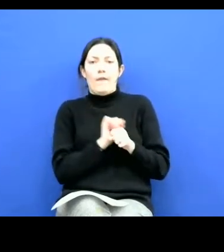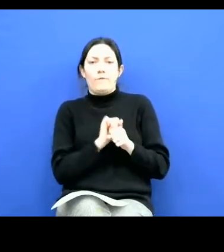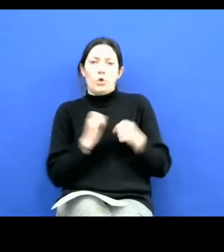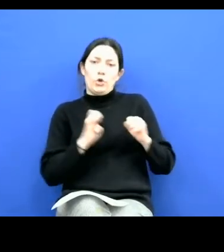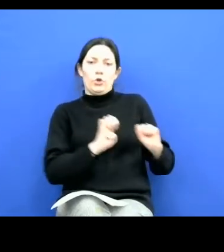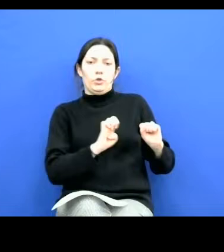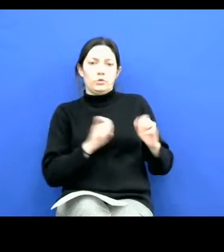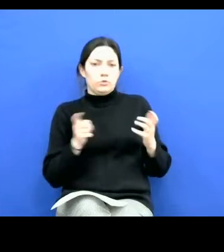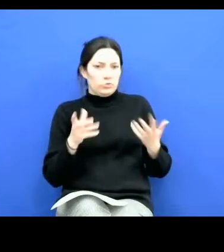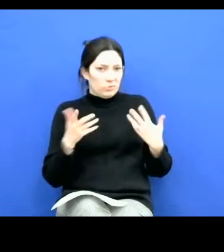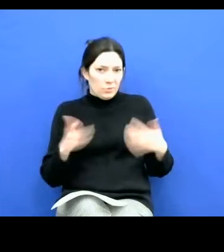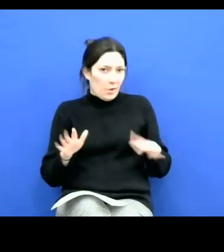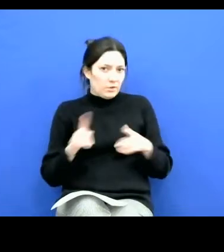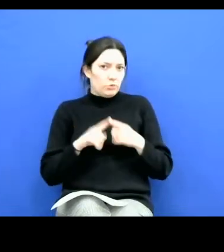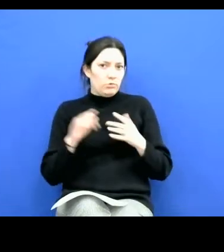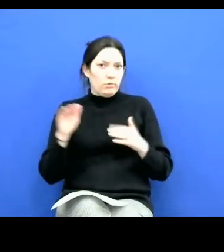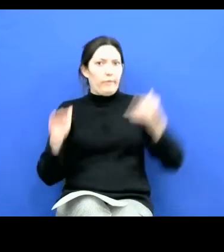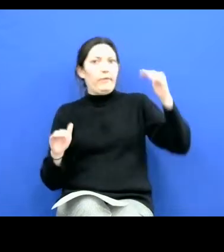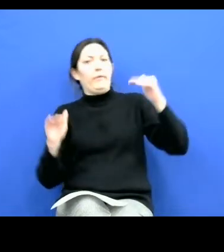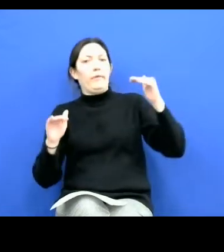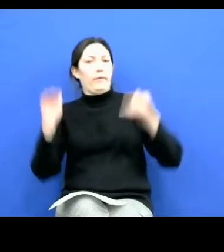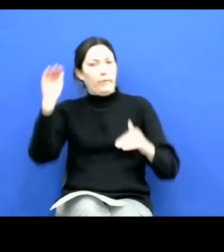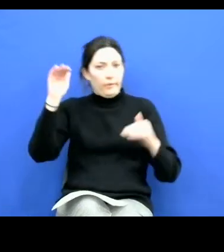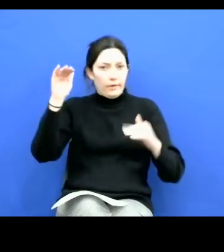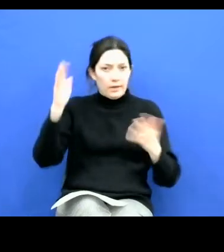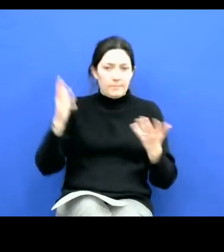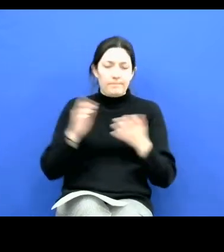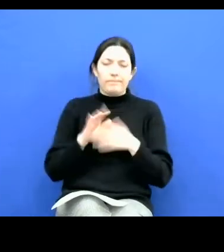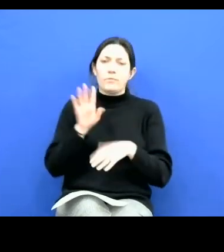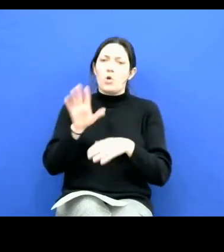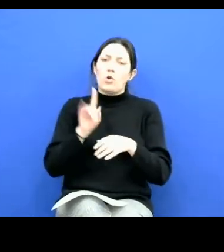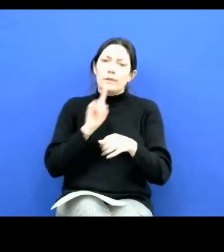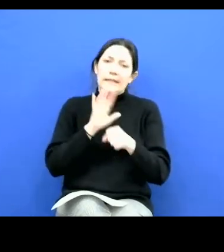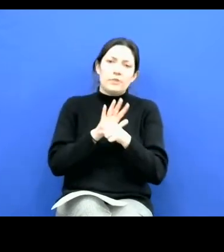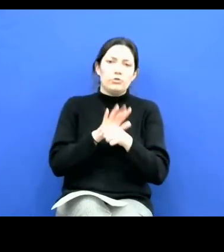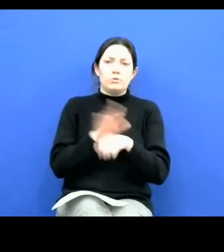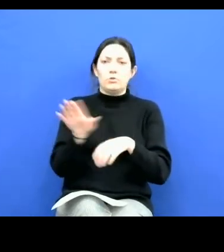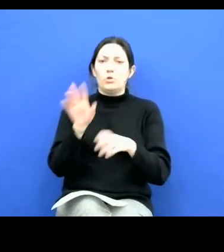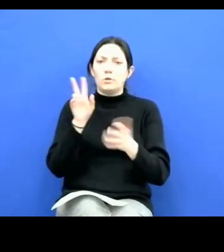that. Her dedication, her insight,